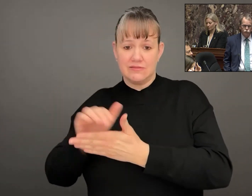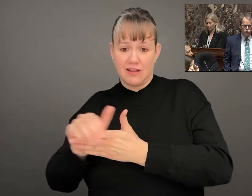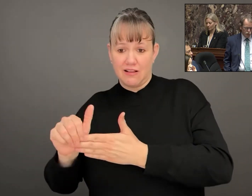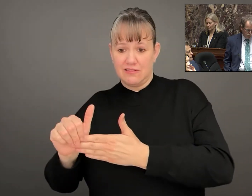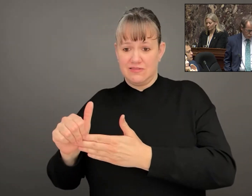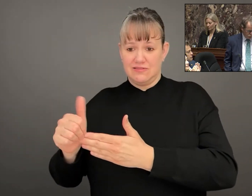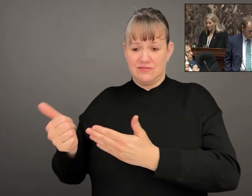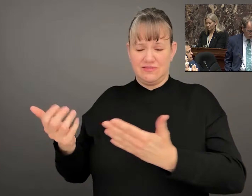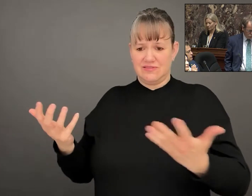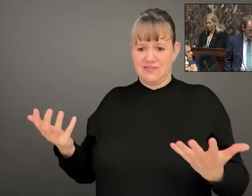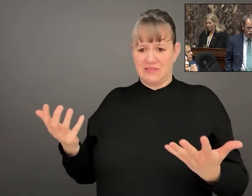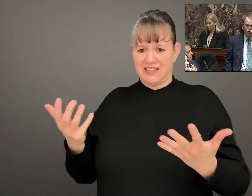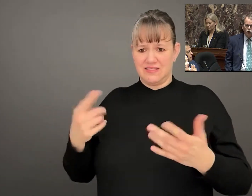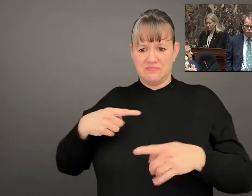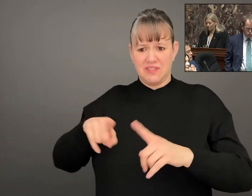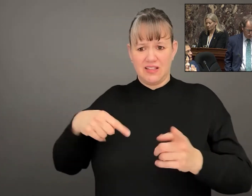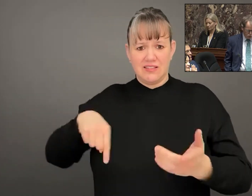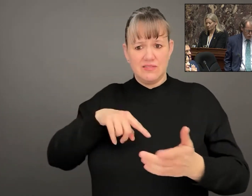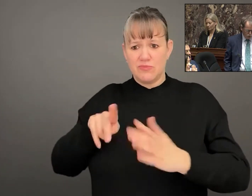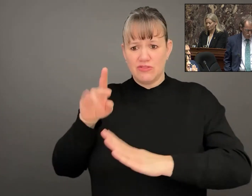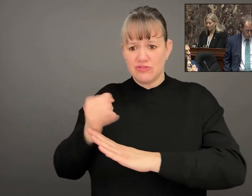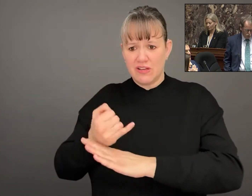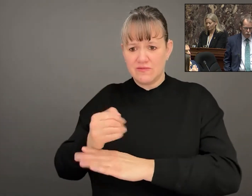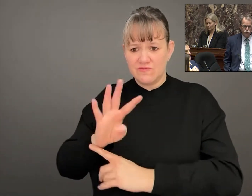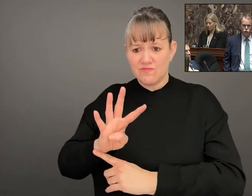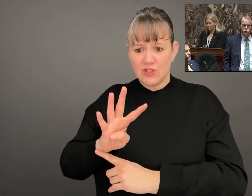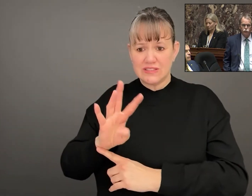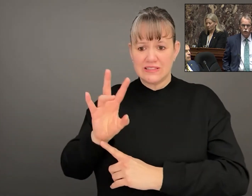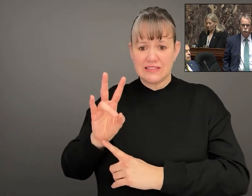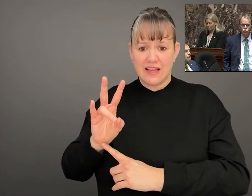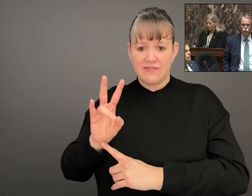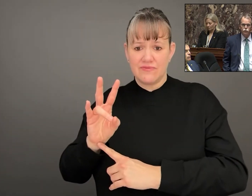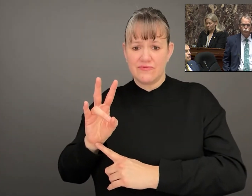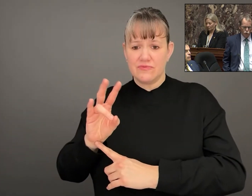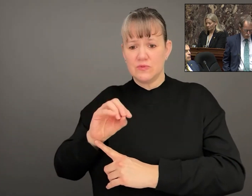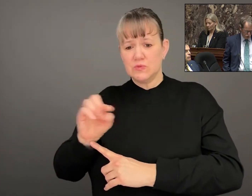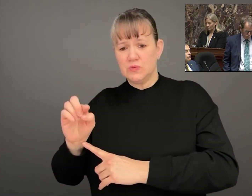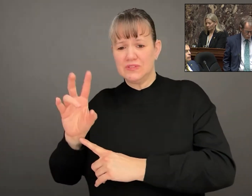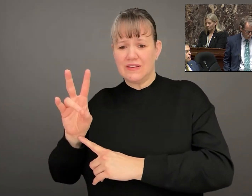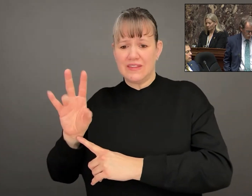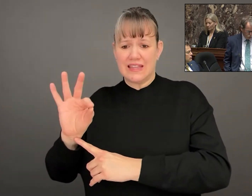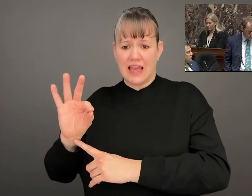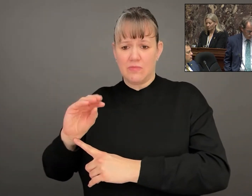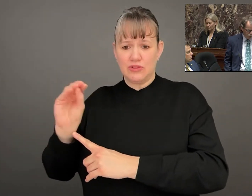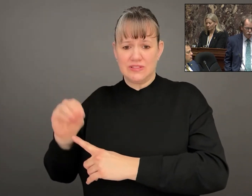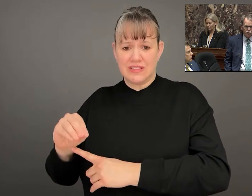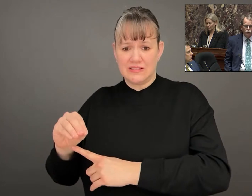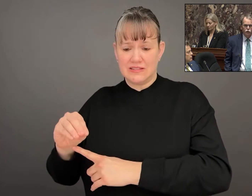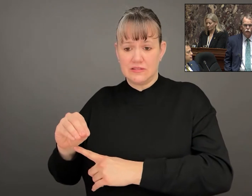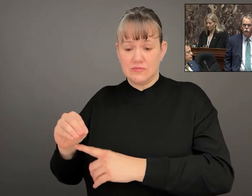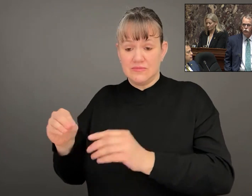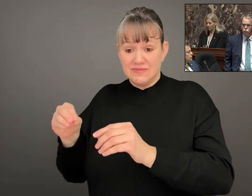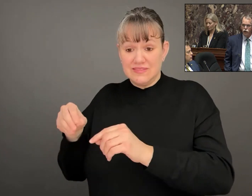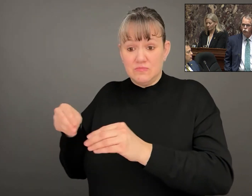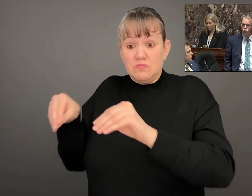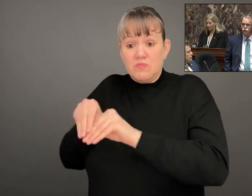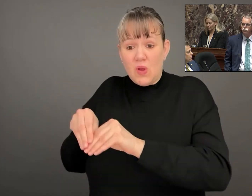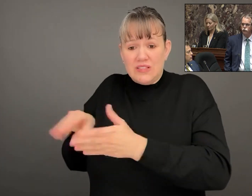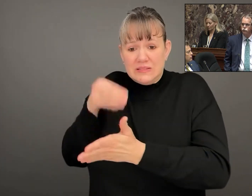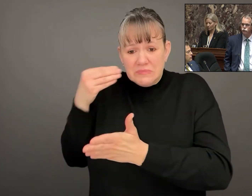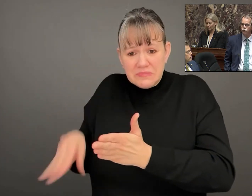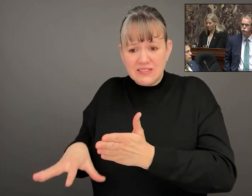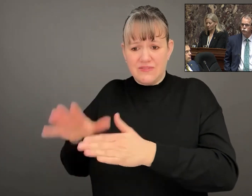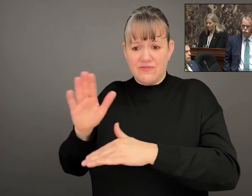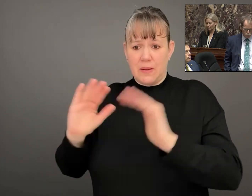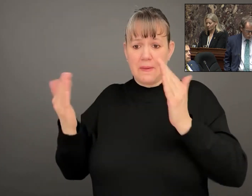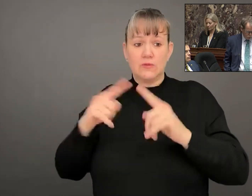to 79% more costly than other comparable wind projects in North America. My